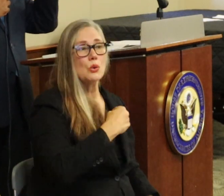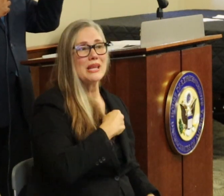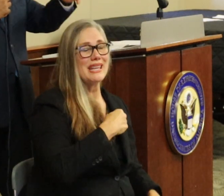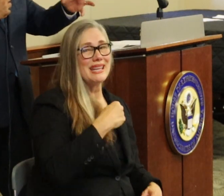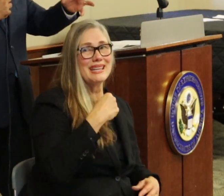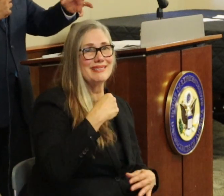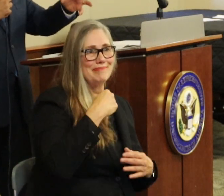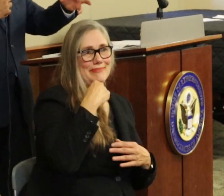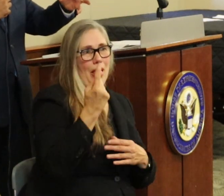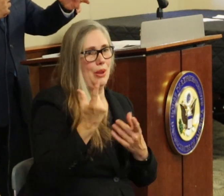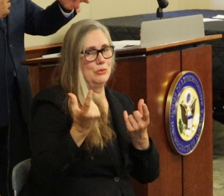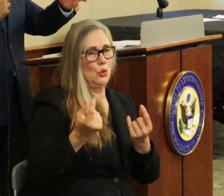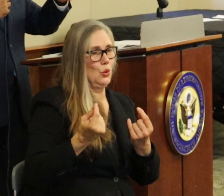to